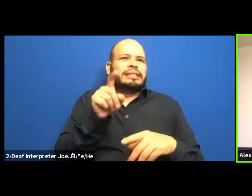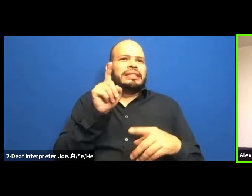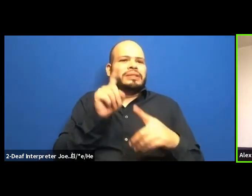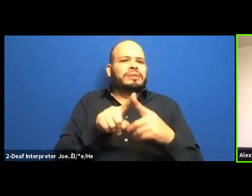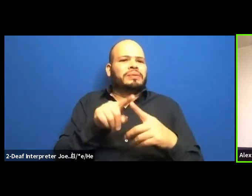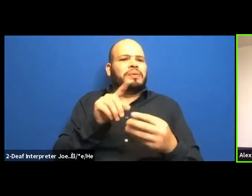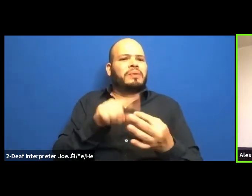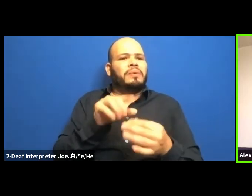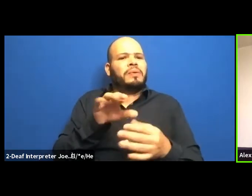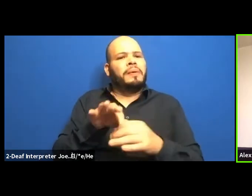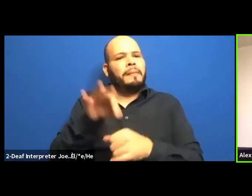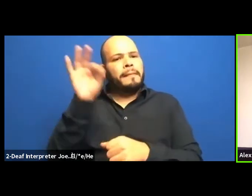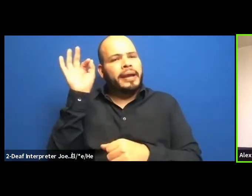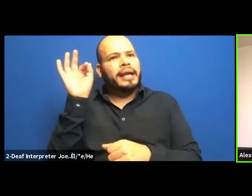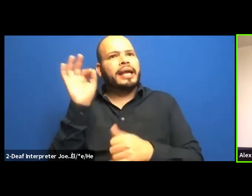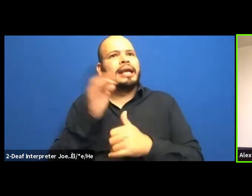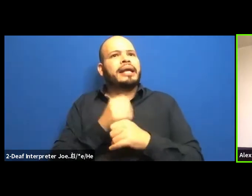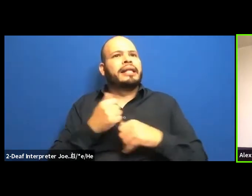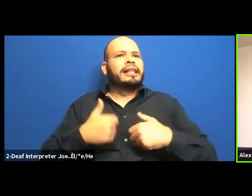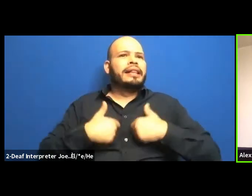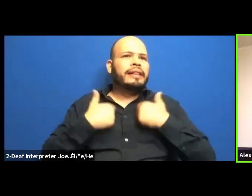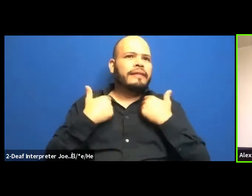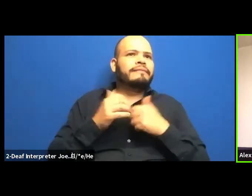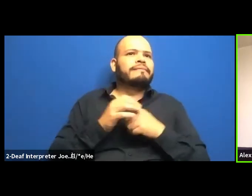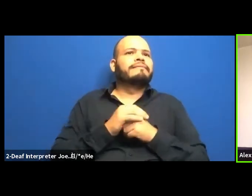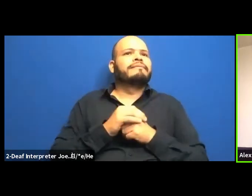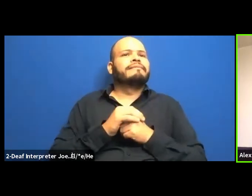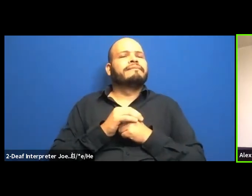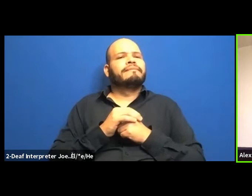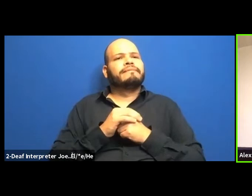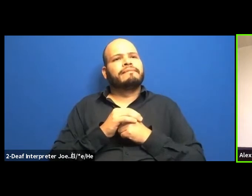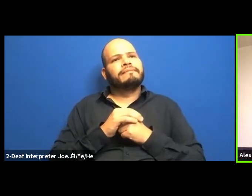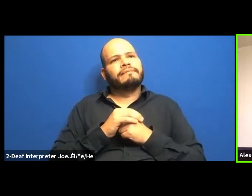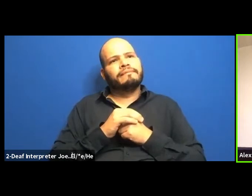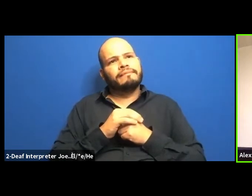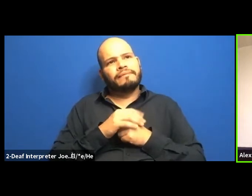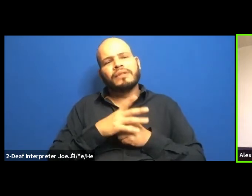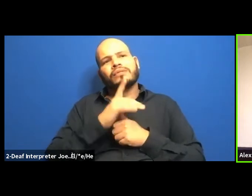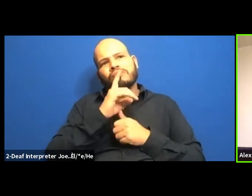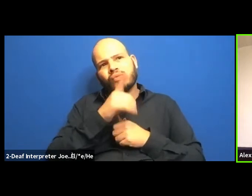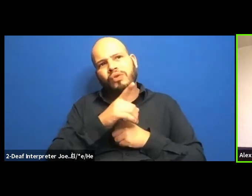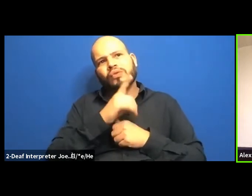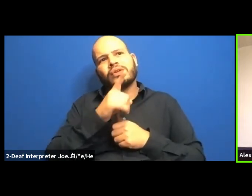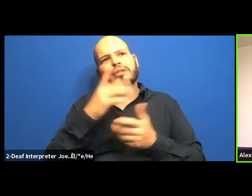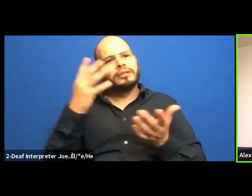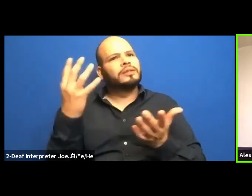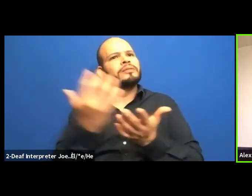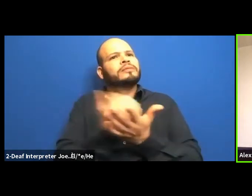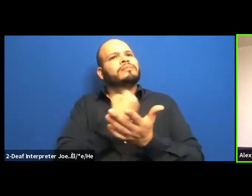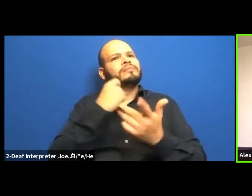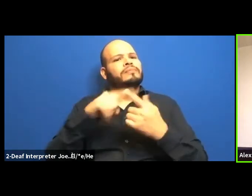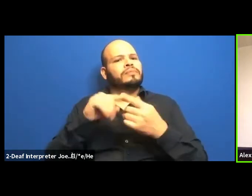living to really gain that kind of relationship and strongness for our movement.